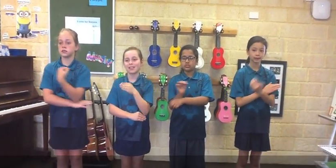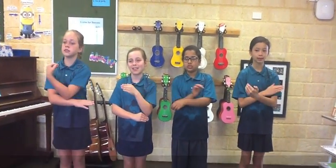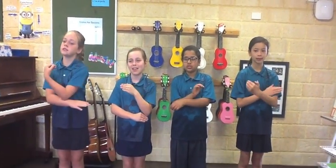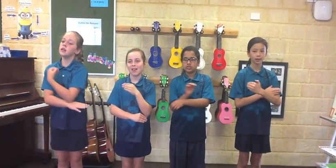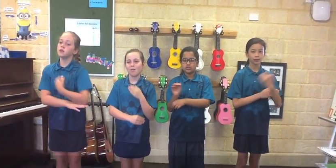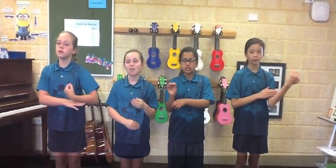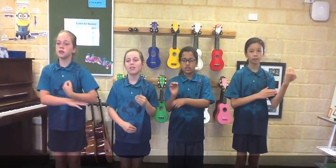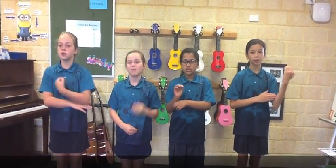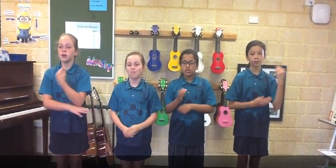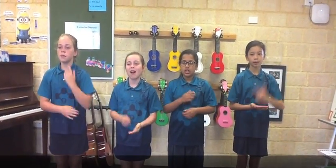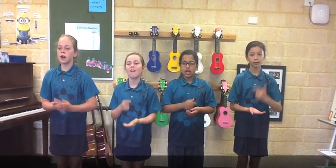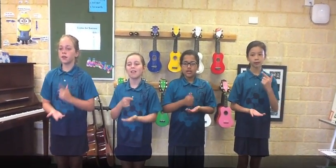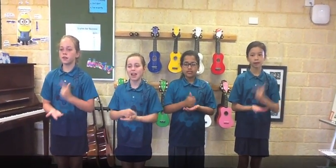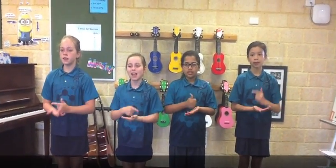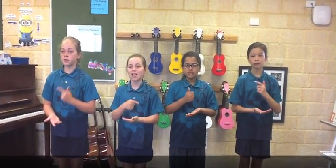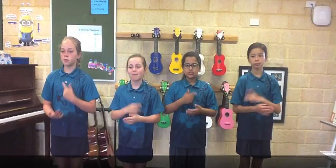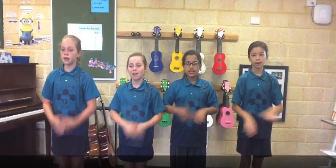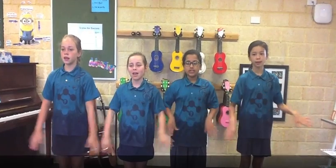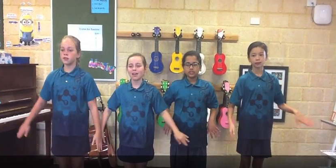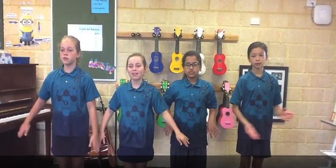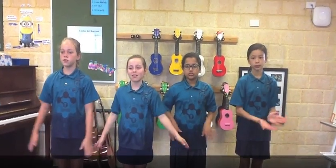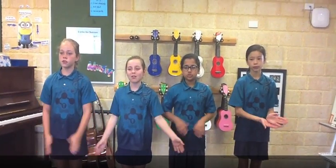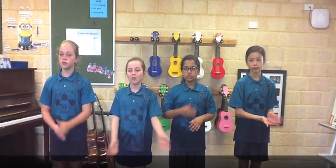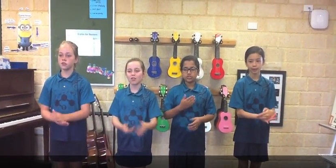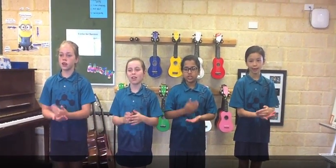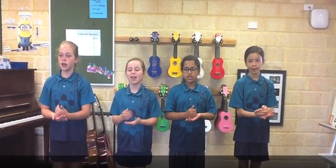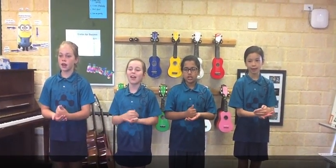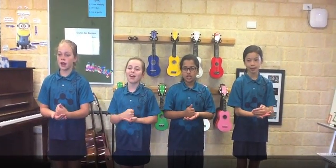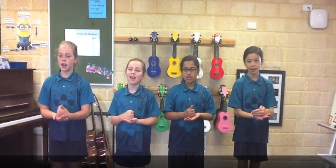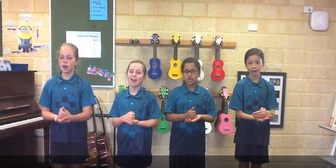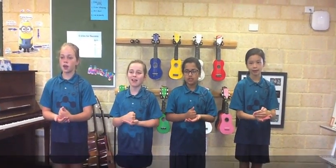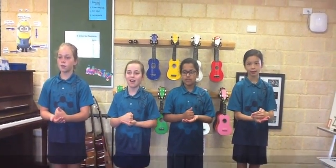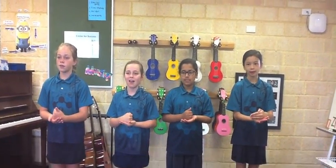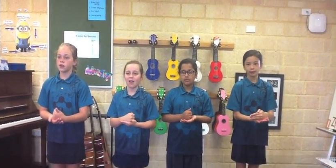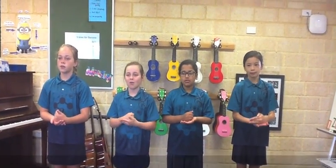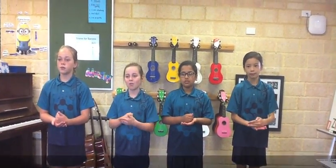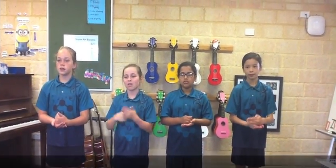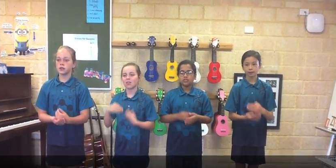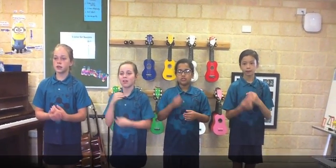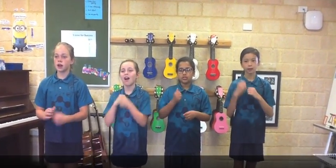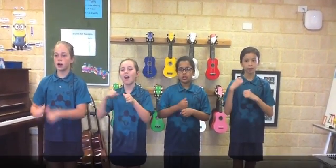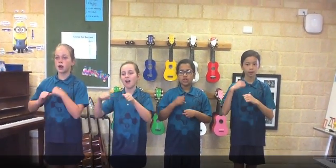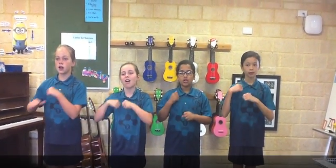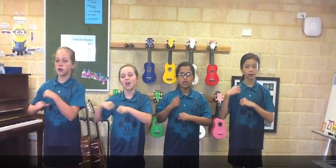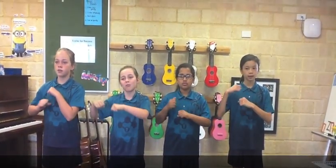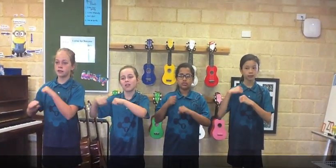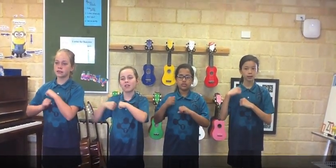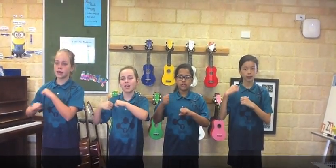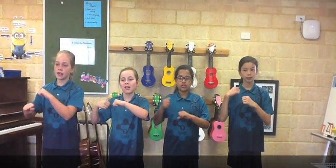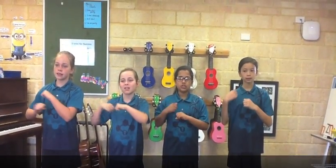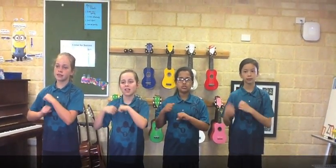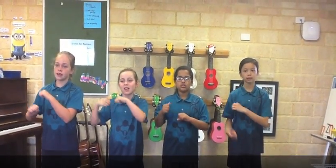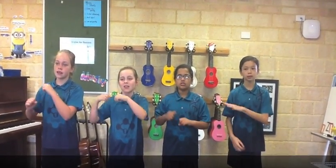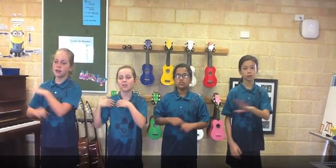acrosses with found PL to share with theant of